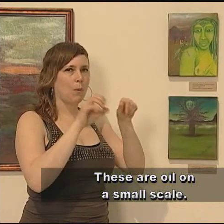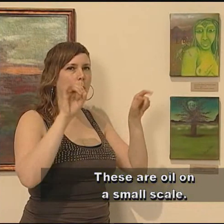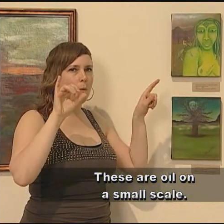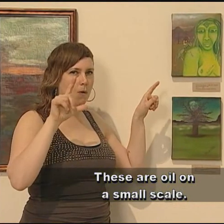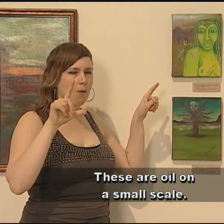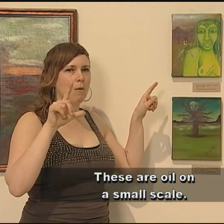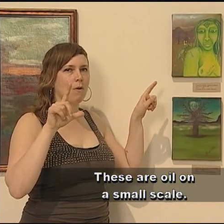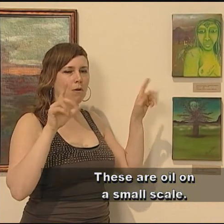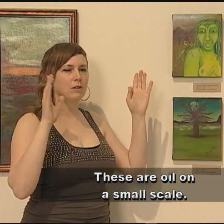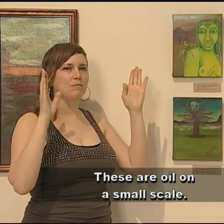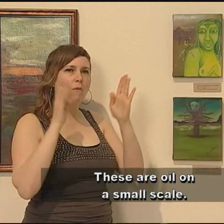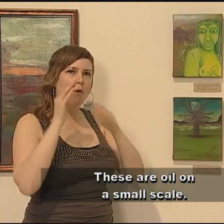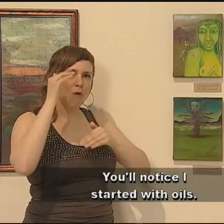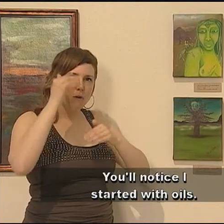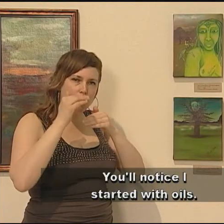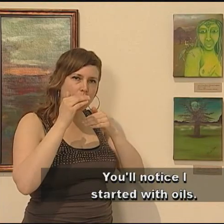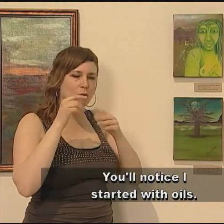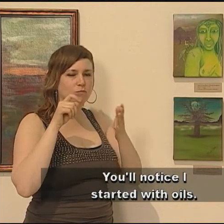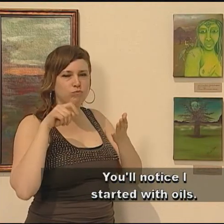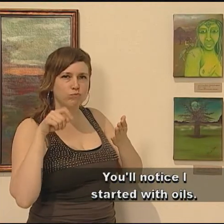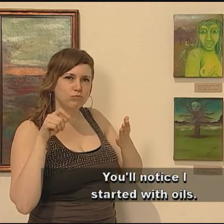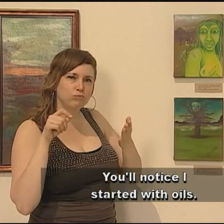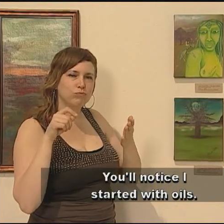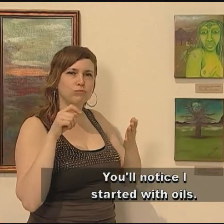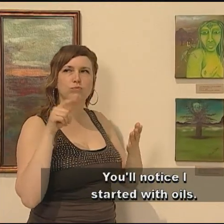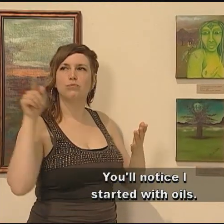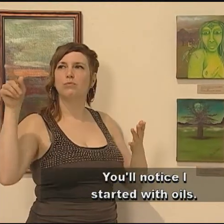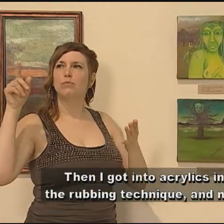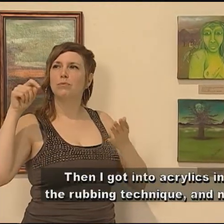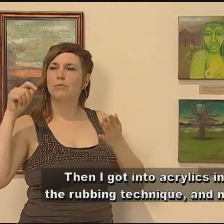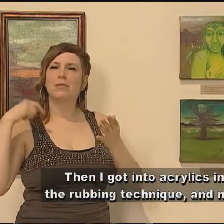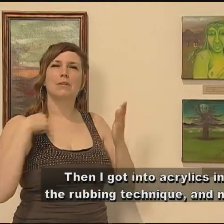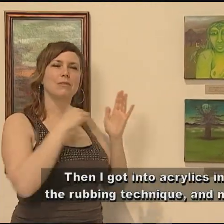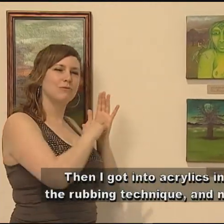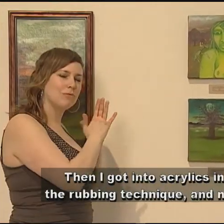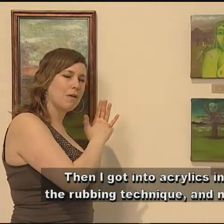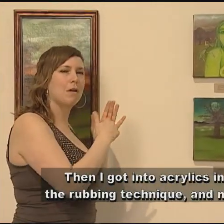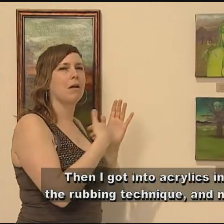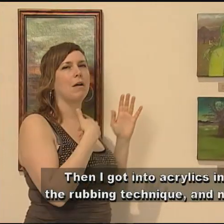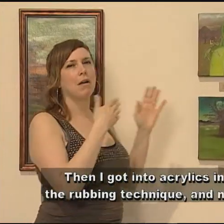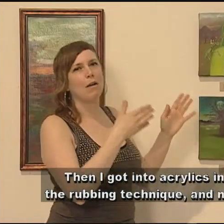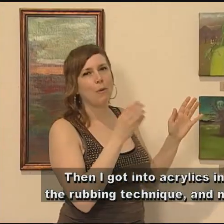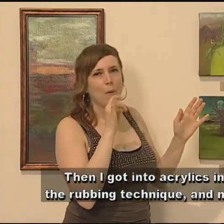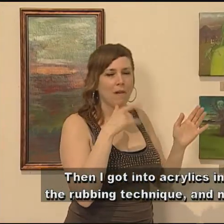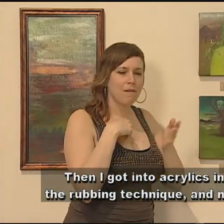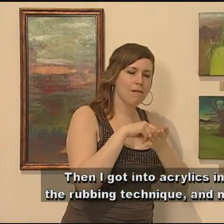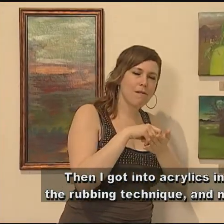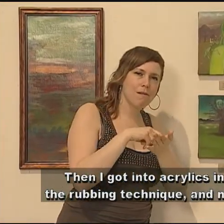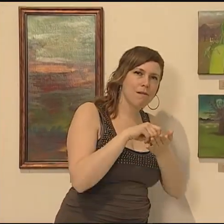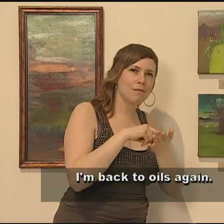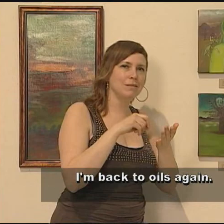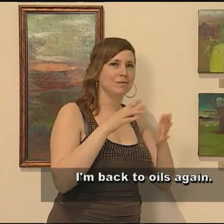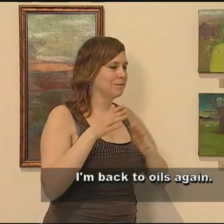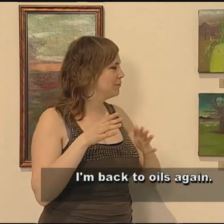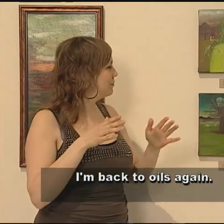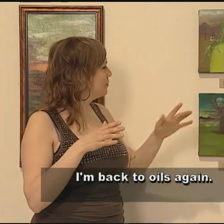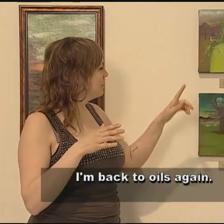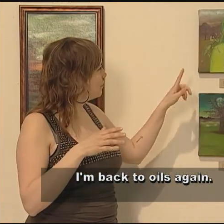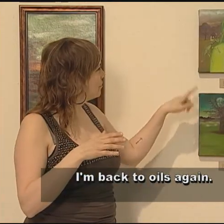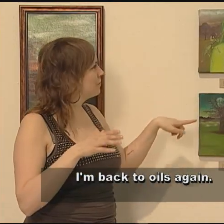These are oil on the small scale. You'll notice I started with oils, then I got into acrylics and the rubbing technique, and now I'm back to